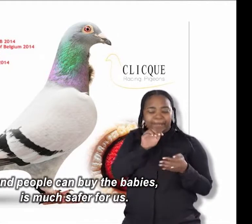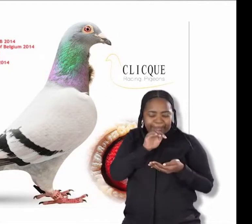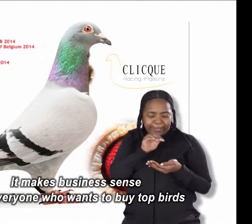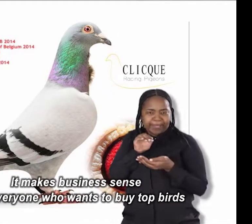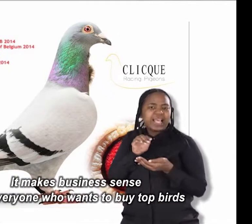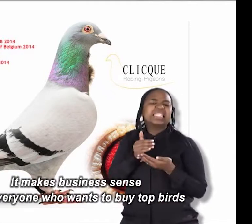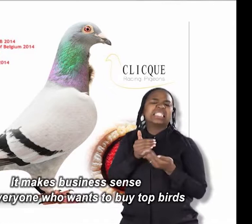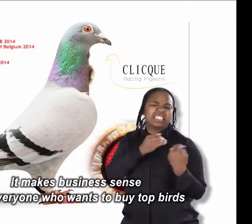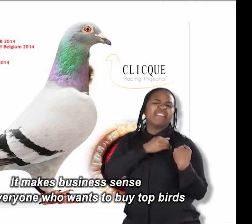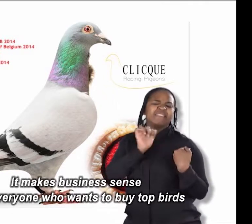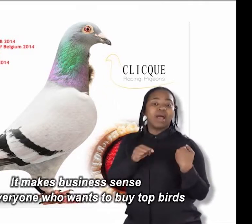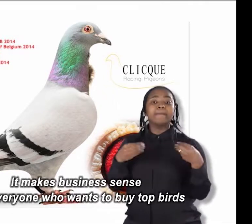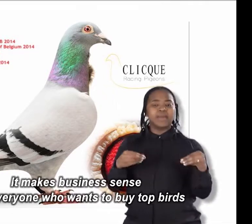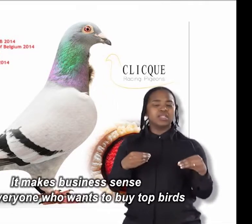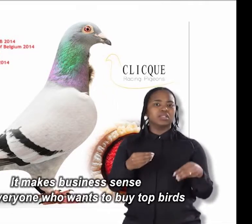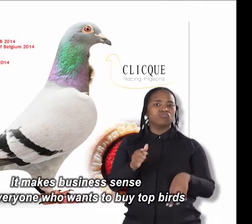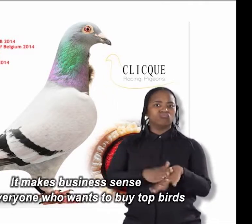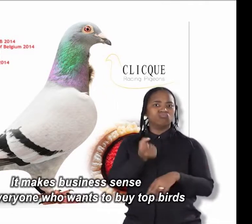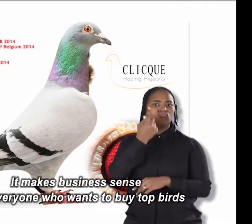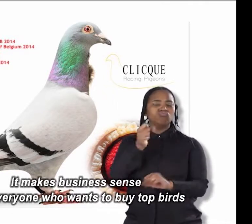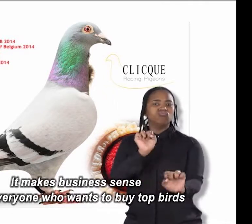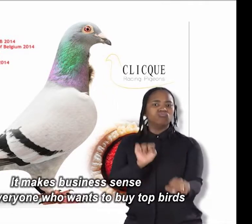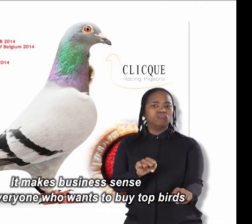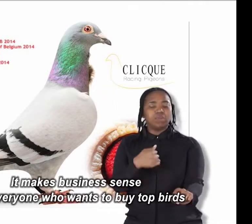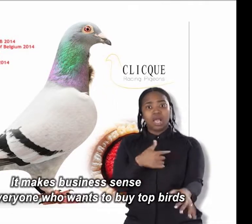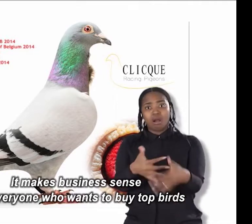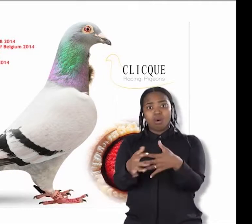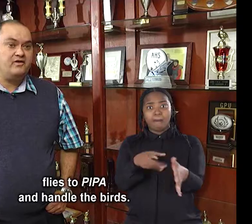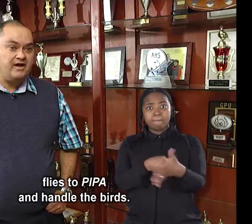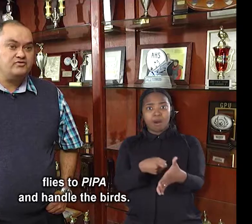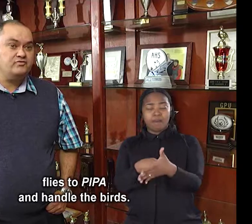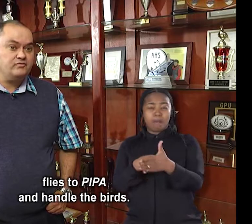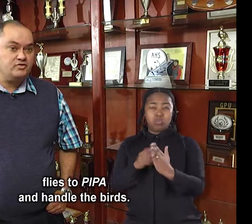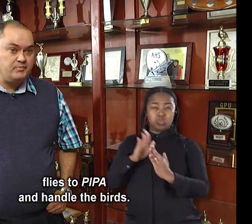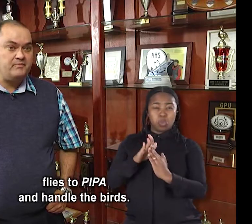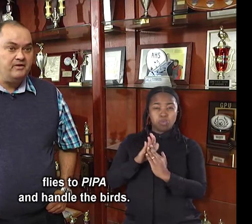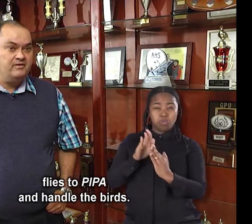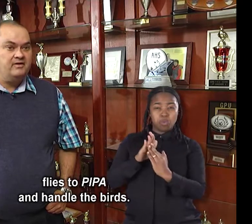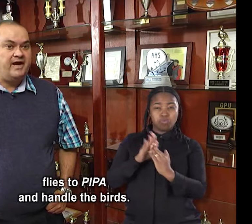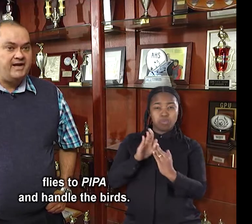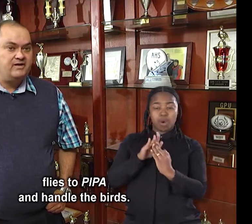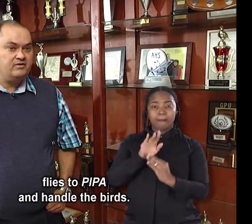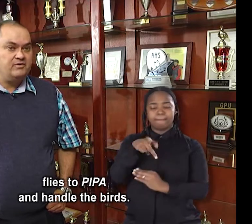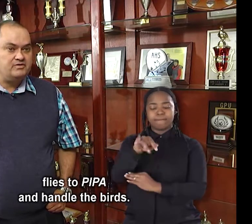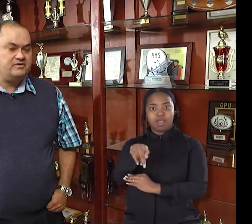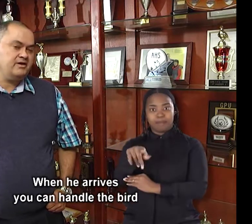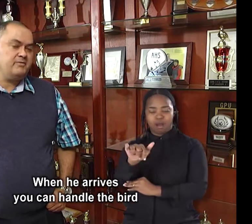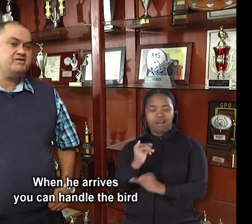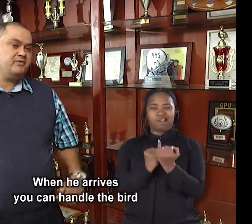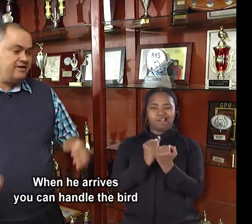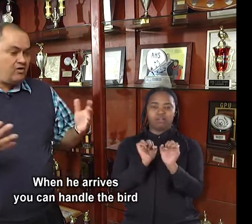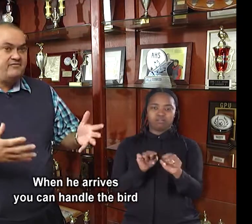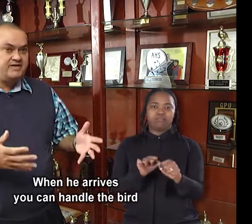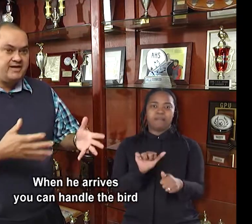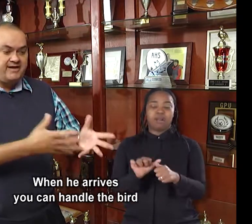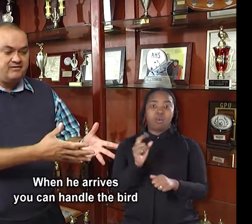safer for us. It makes business sense. Everybody that wants to buy top birds fly to Pipa and handle the birds. So you can